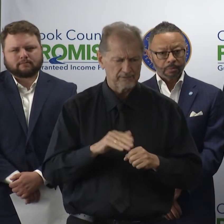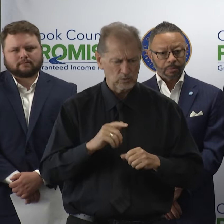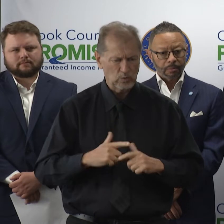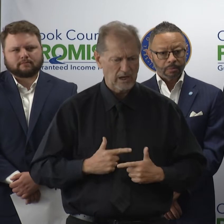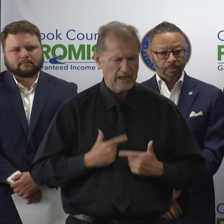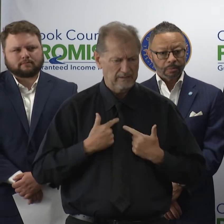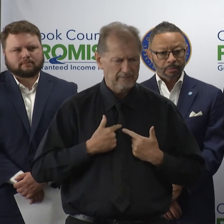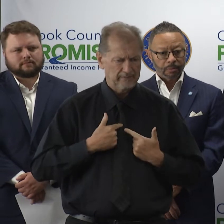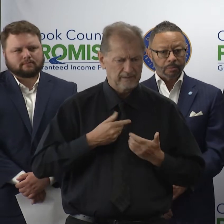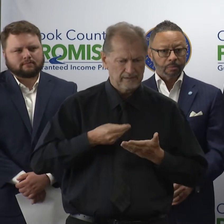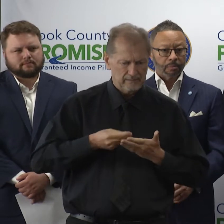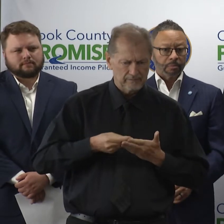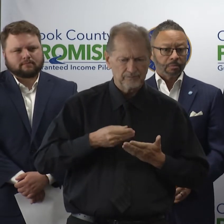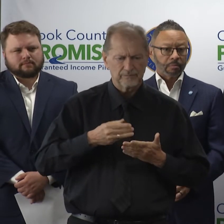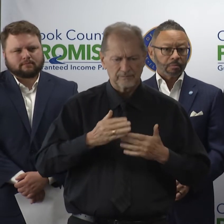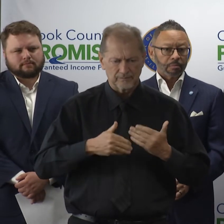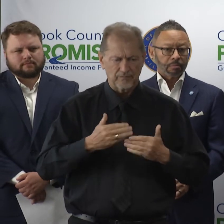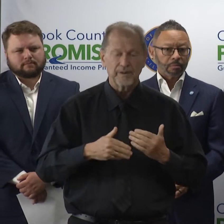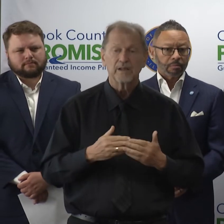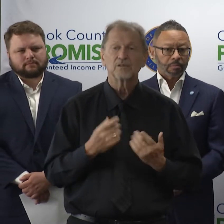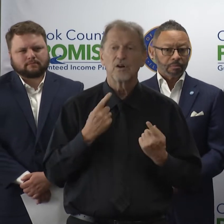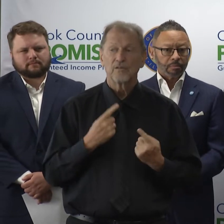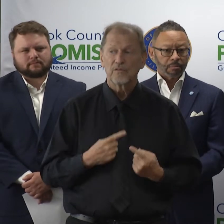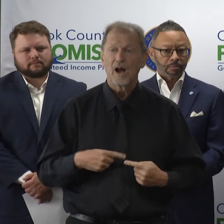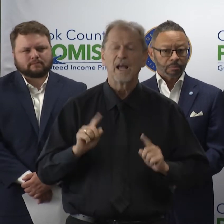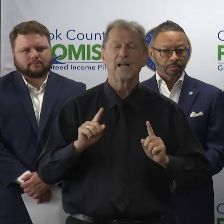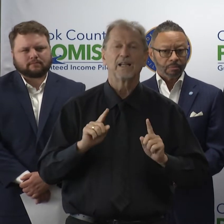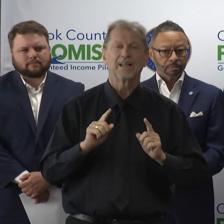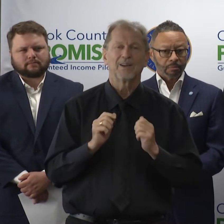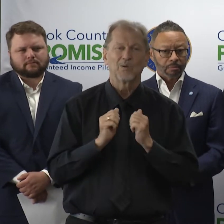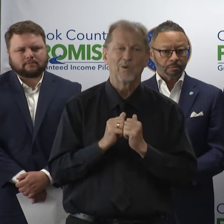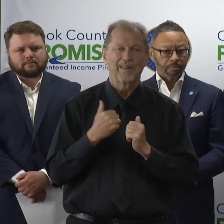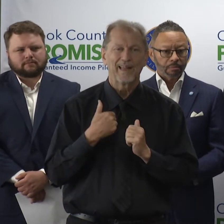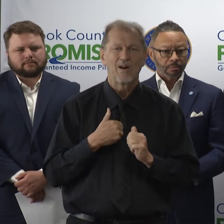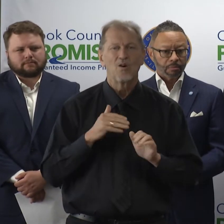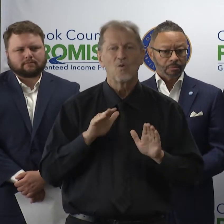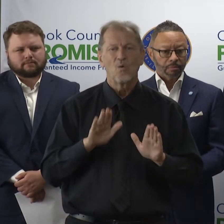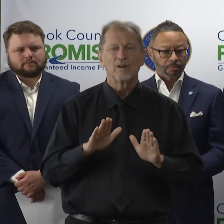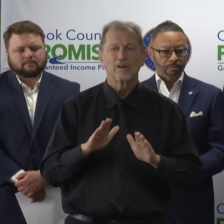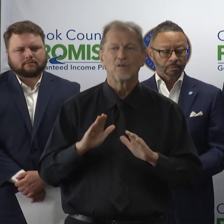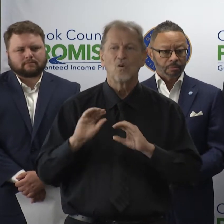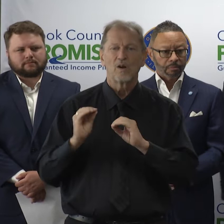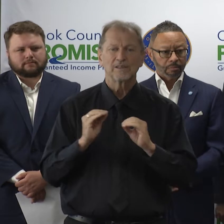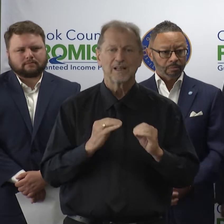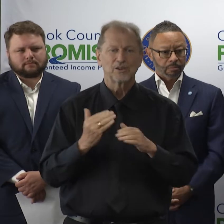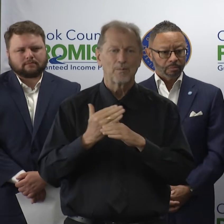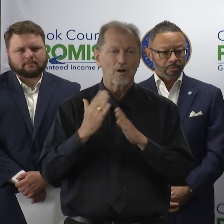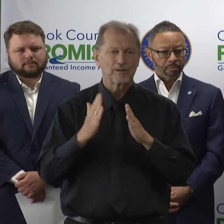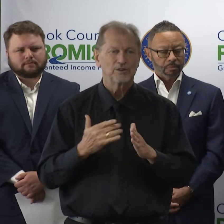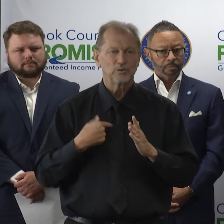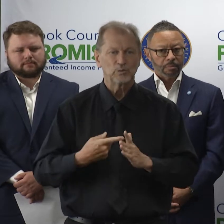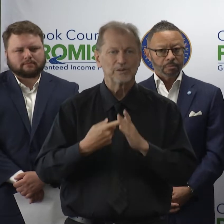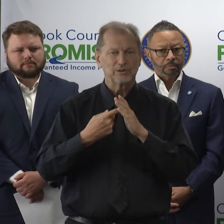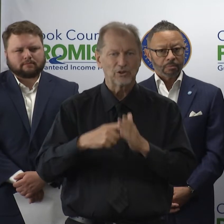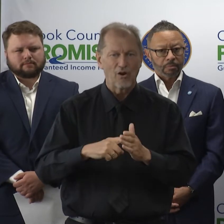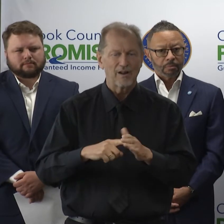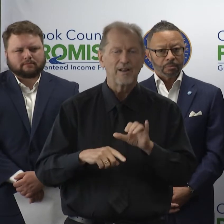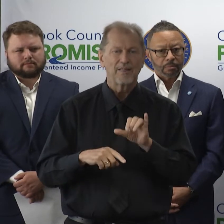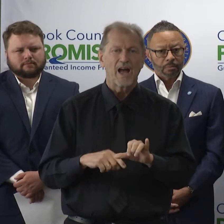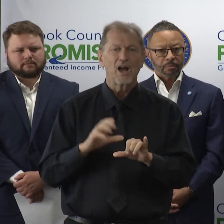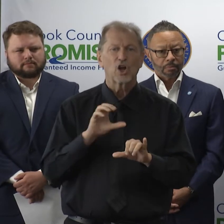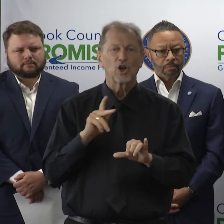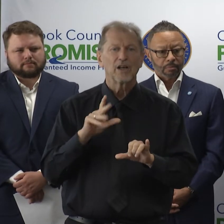be here today after months of work with our dedicated partners as we launch the Cook County Promise,